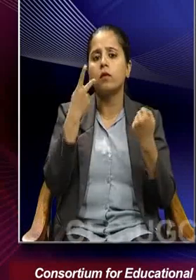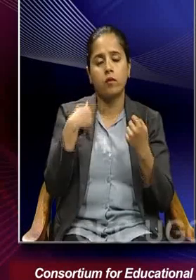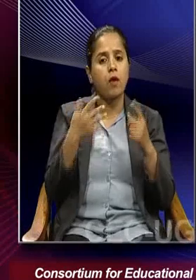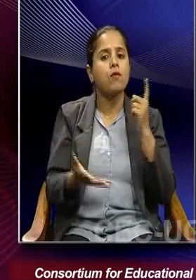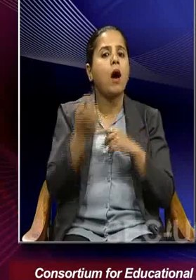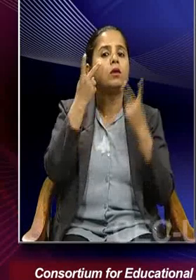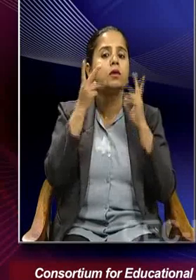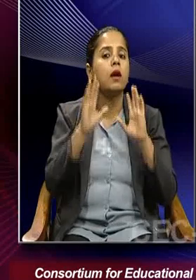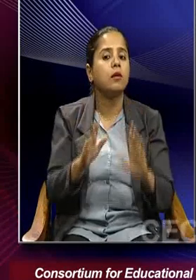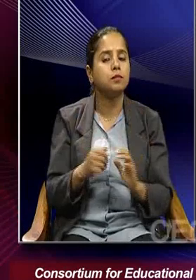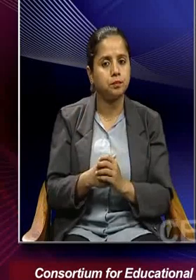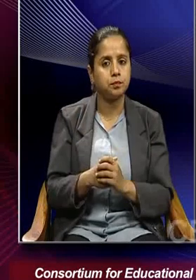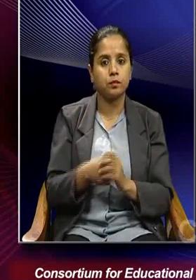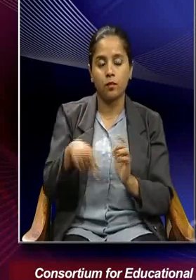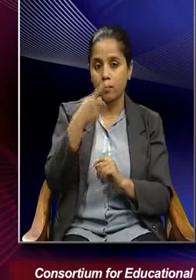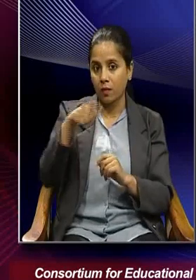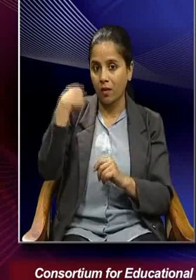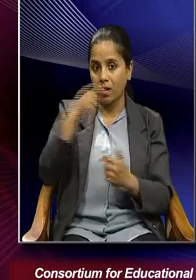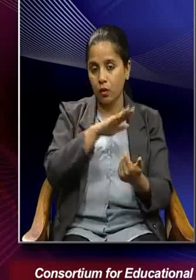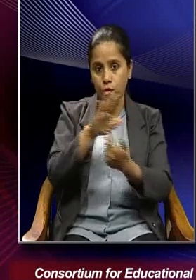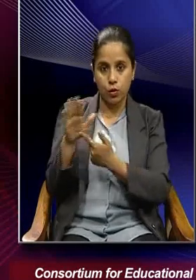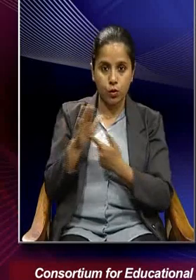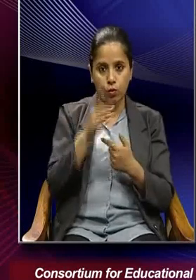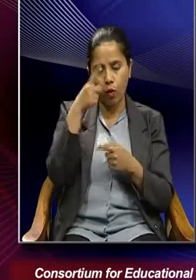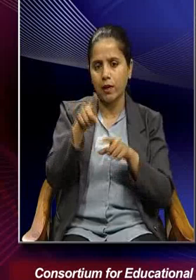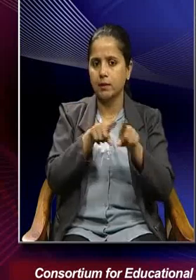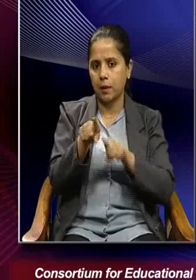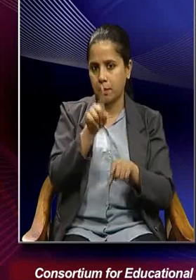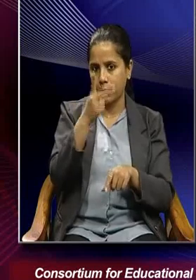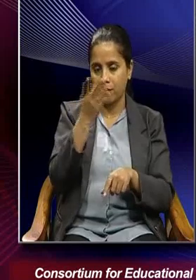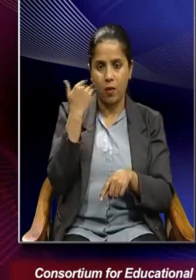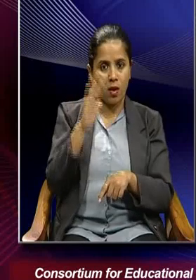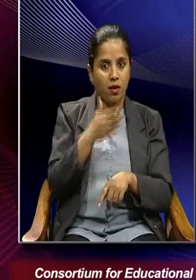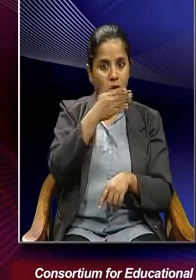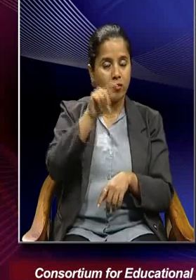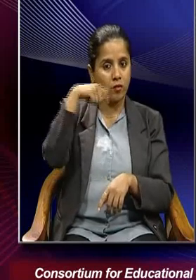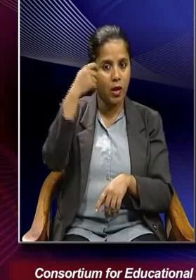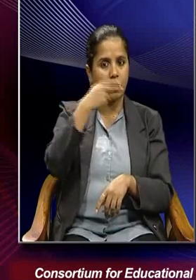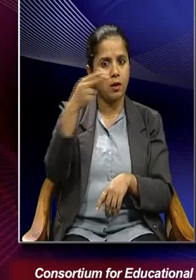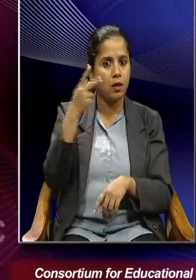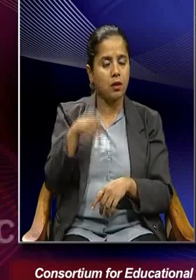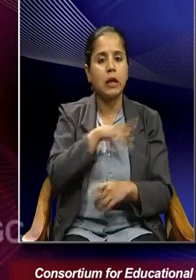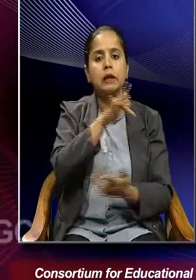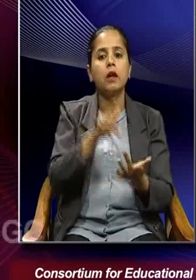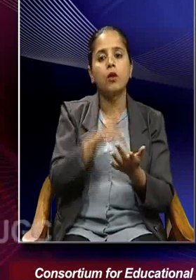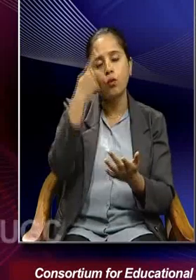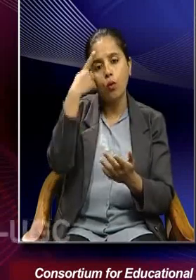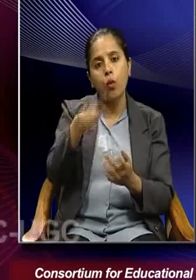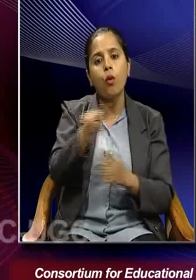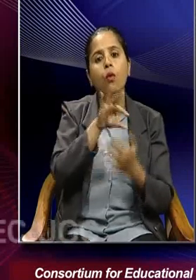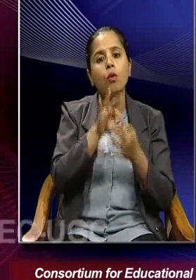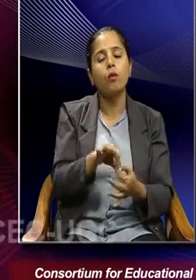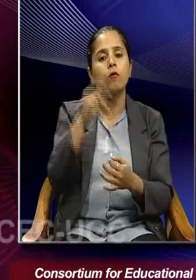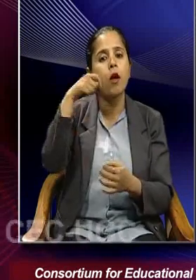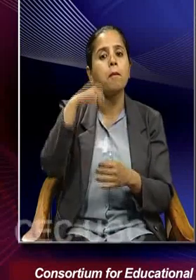that how this kind of portrayals, for example, which was there in this particular film, was very central to the films